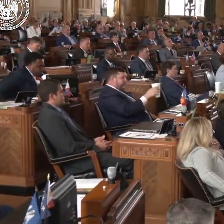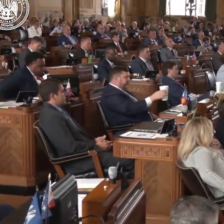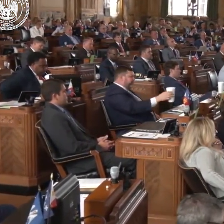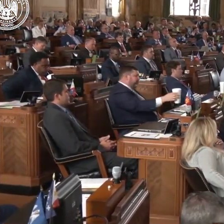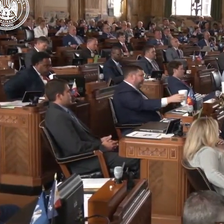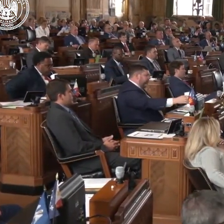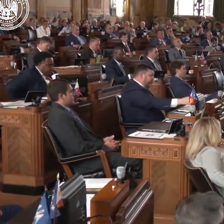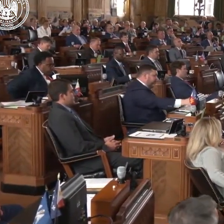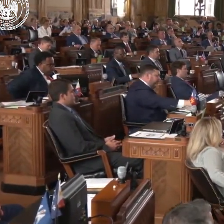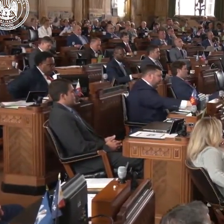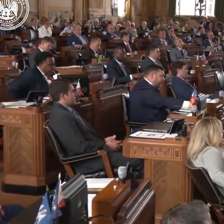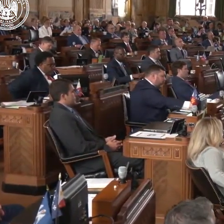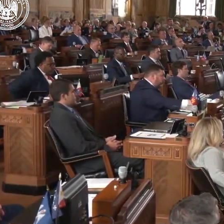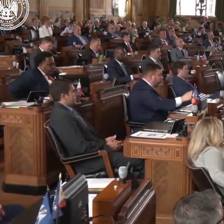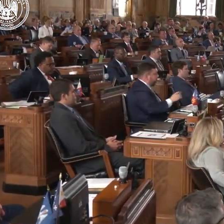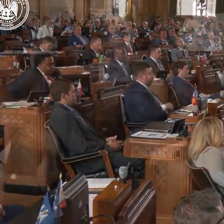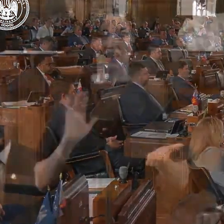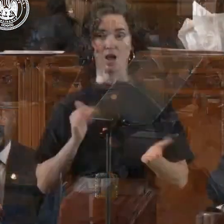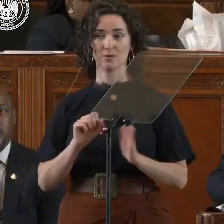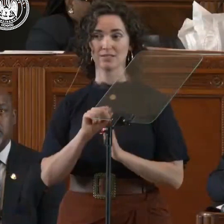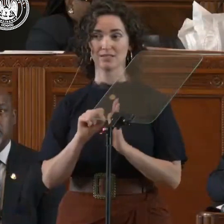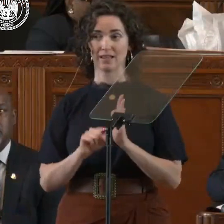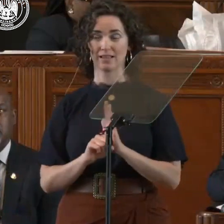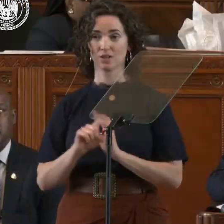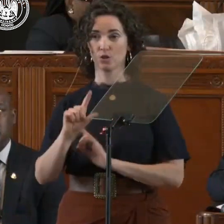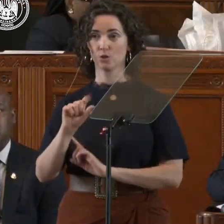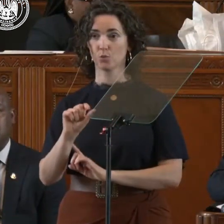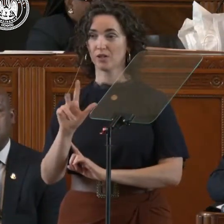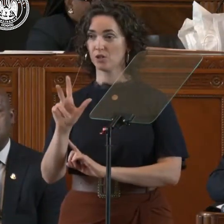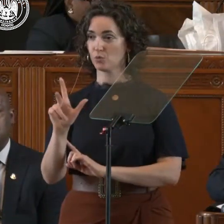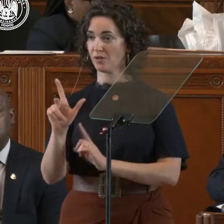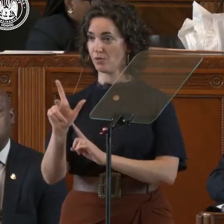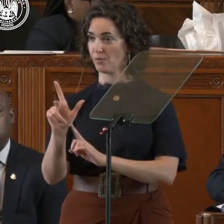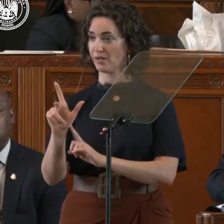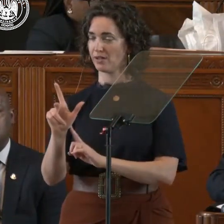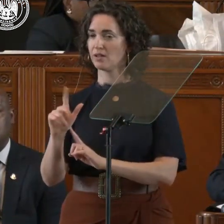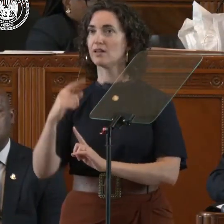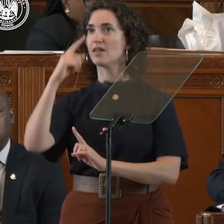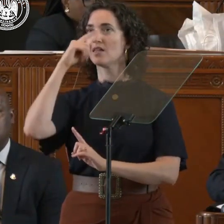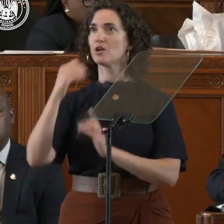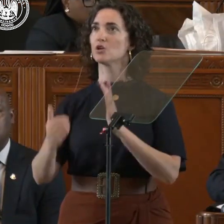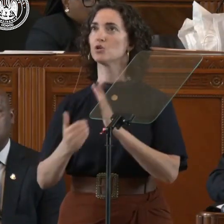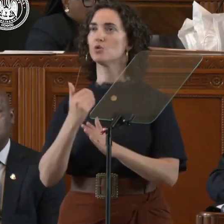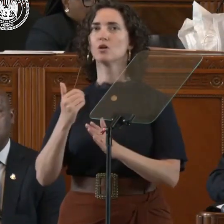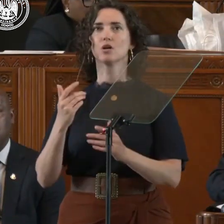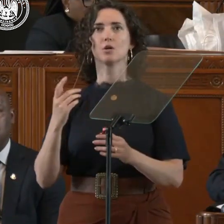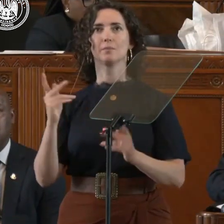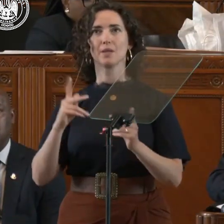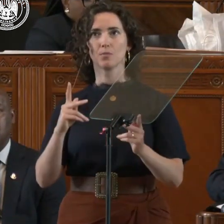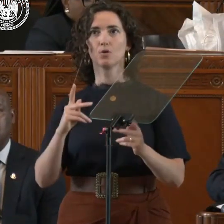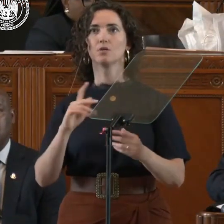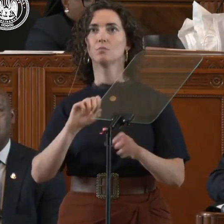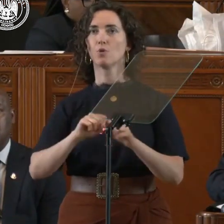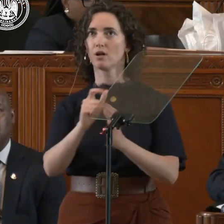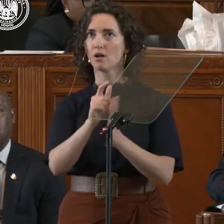to look at the death penalty here in our state in 2023 with fresh eyes and an open mind.